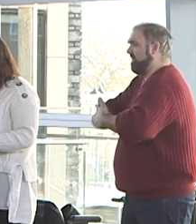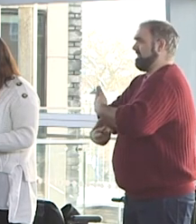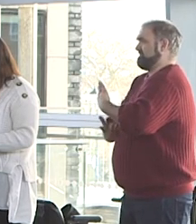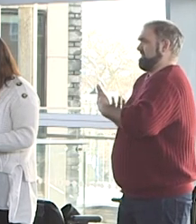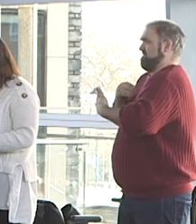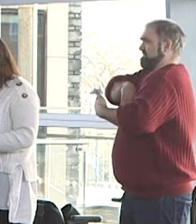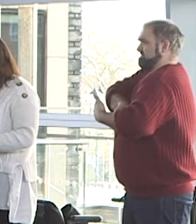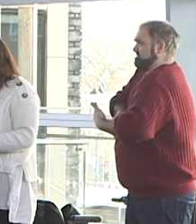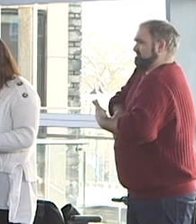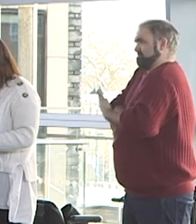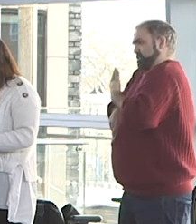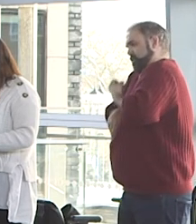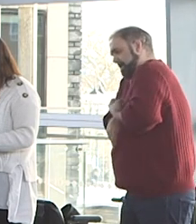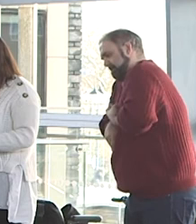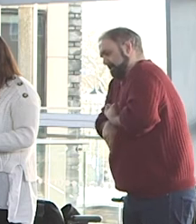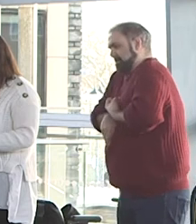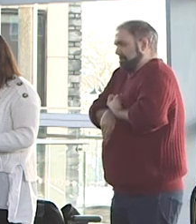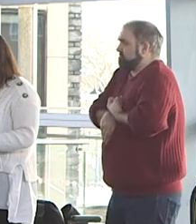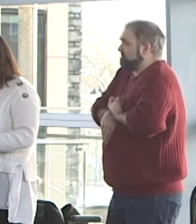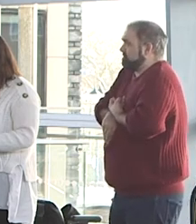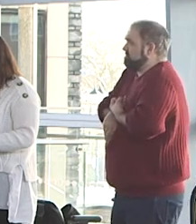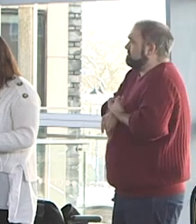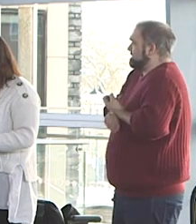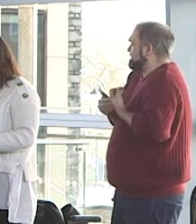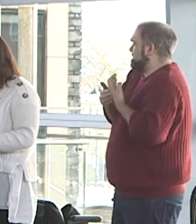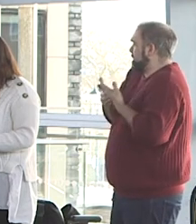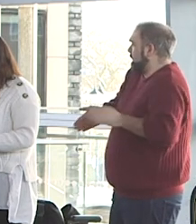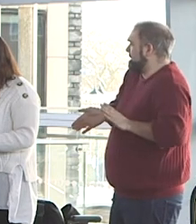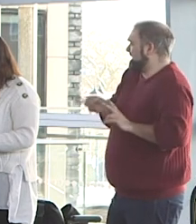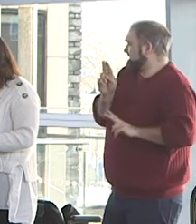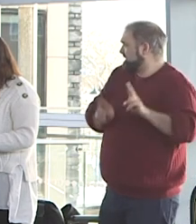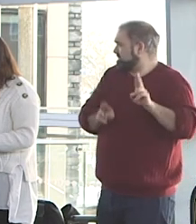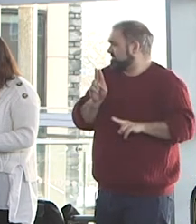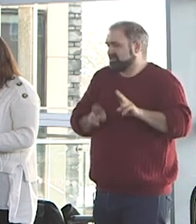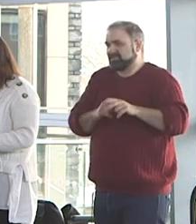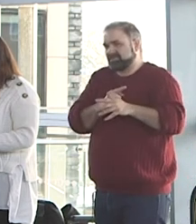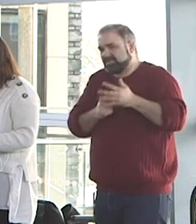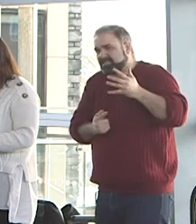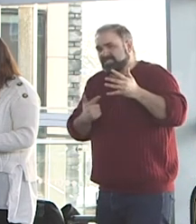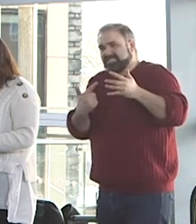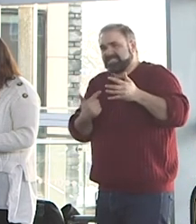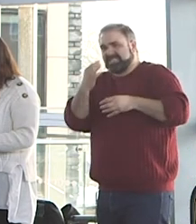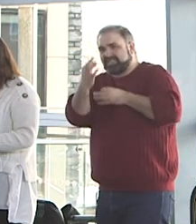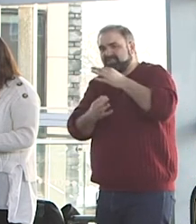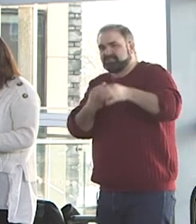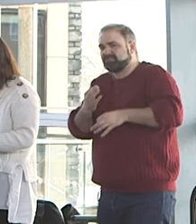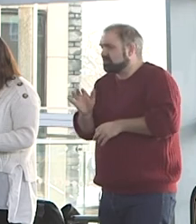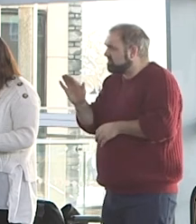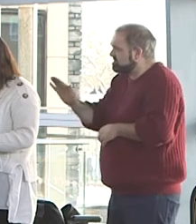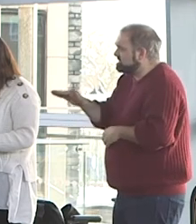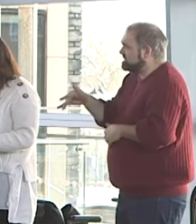repression, denial, and shame. The interview dynamic and the outcome of the assessment rests heavily on the interviewer, how they